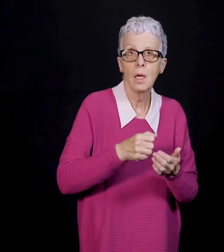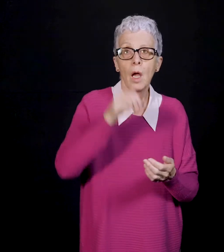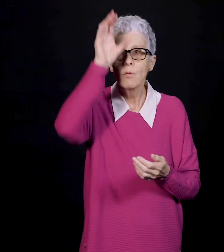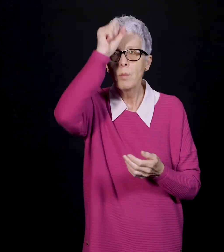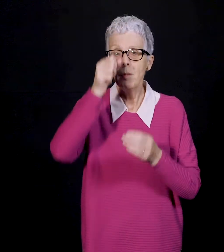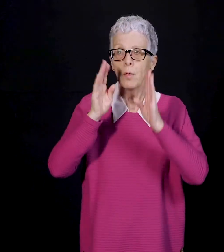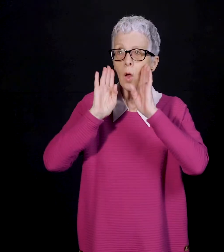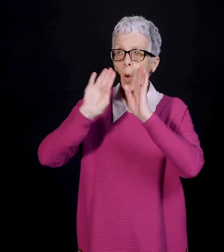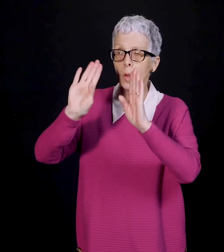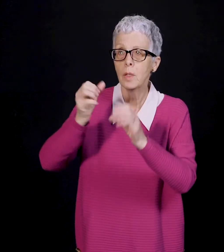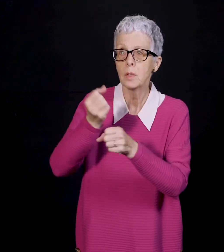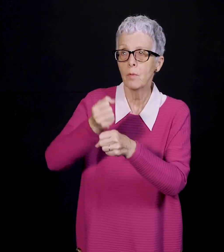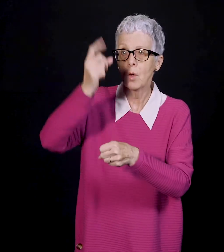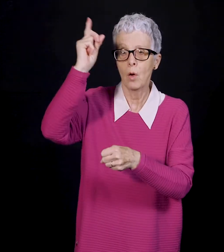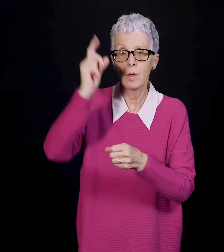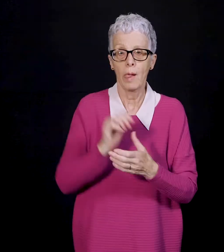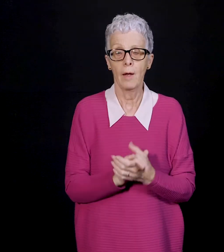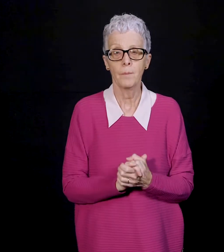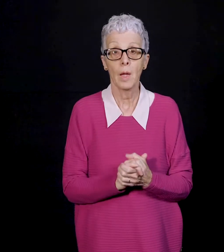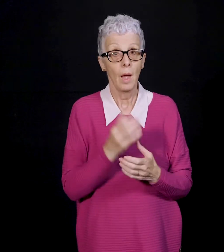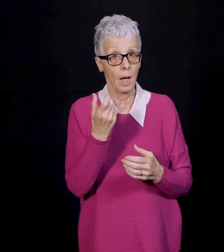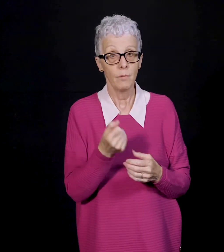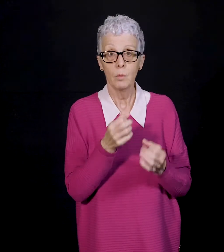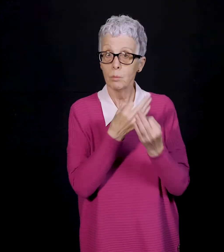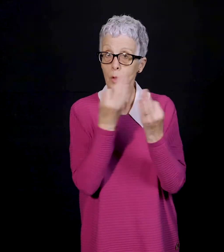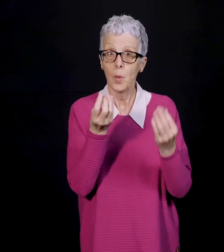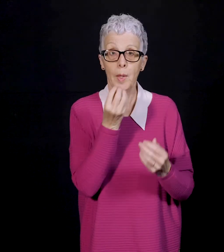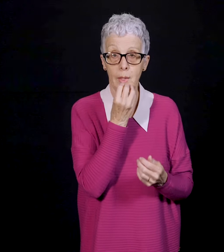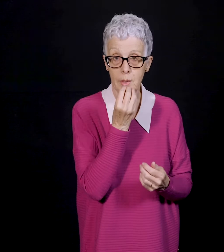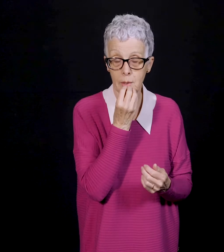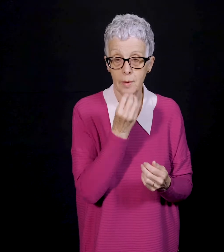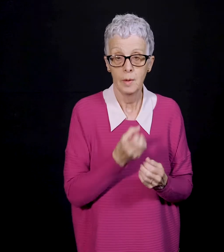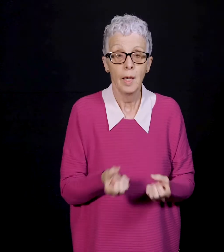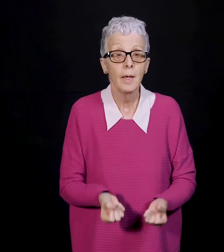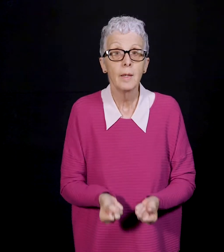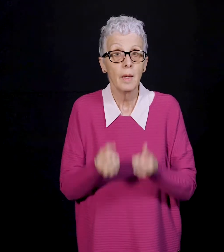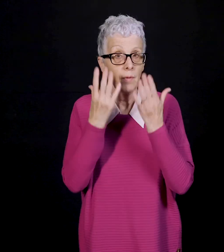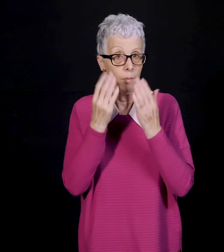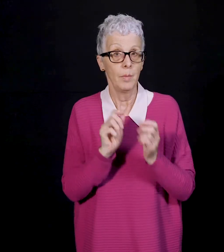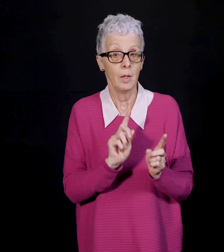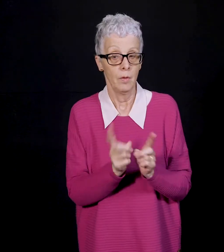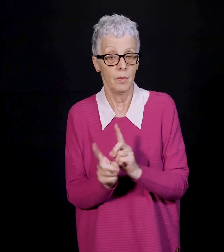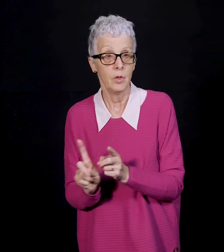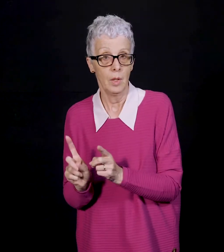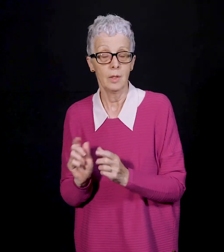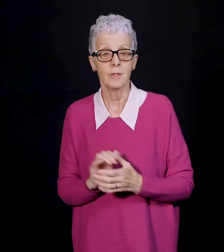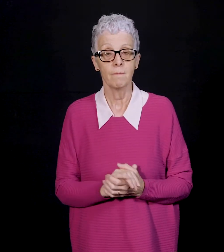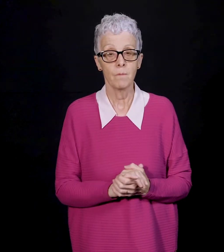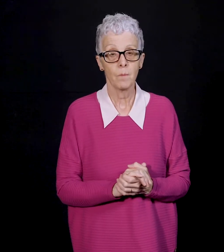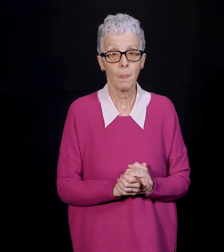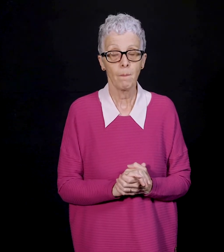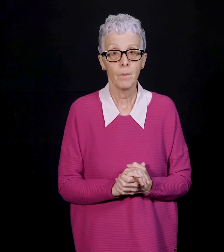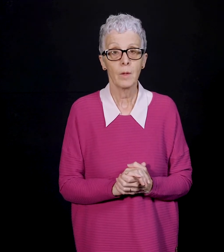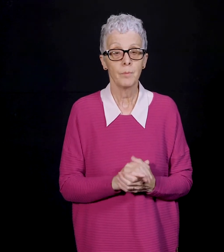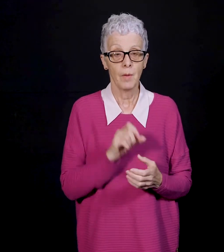to deny themselves. They're actually called to fast and to give up certain privileges. And on this